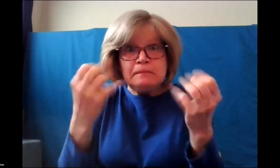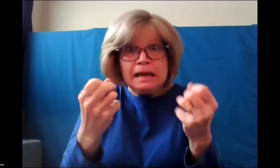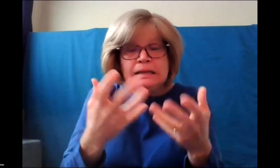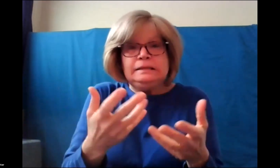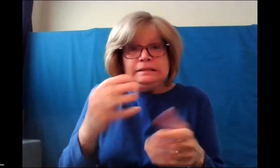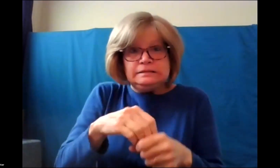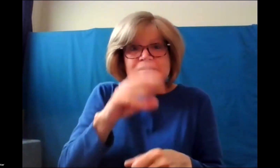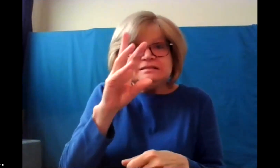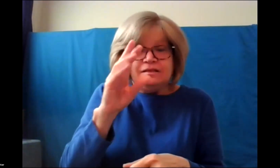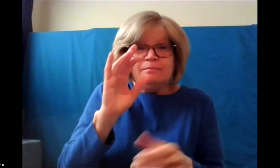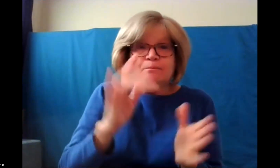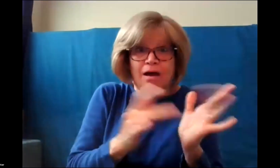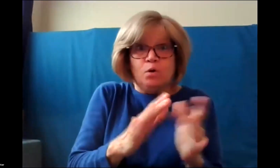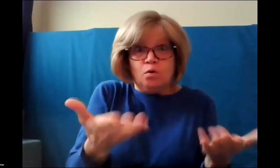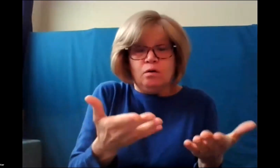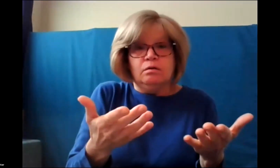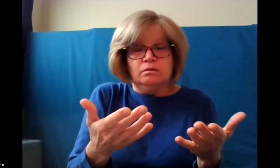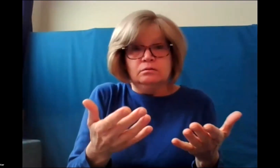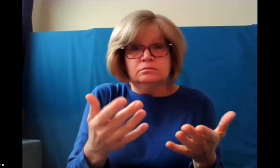over the course of thousands of years.